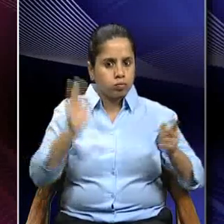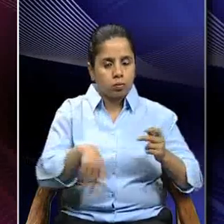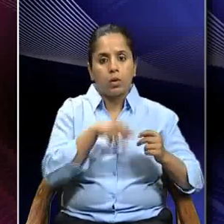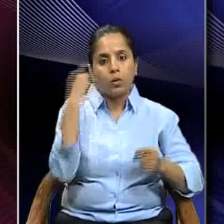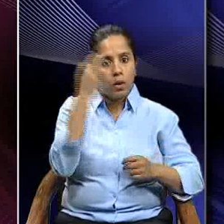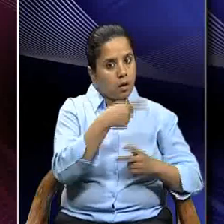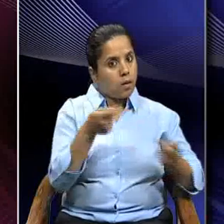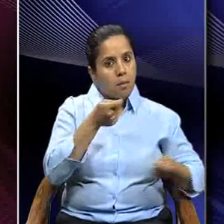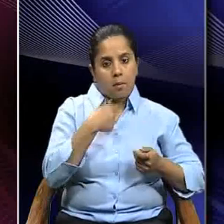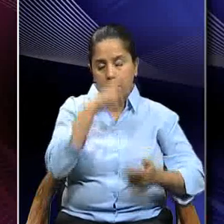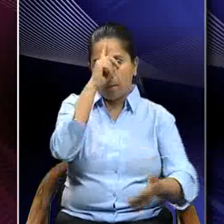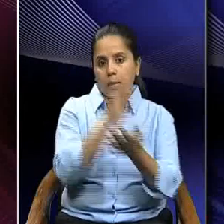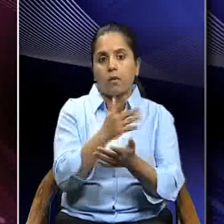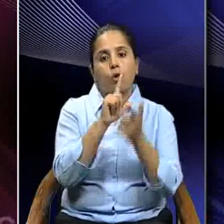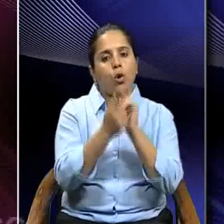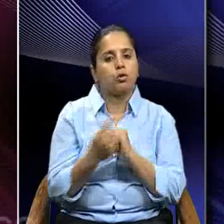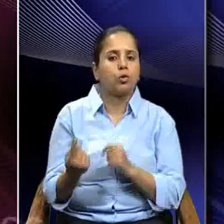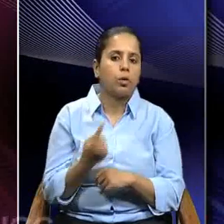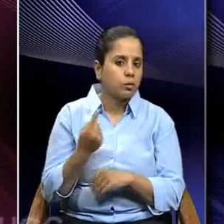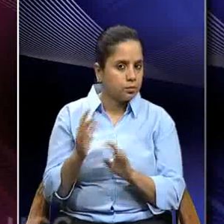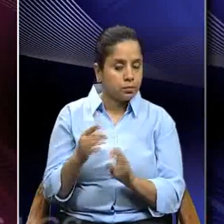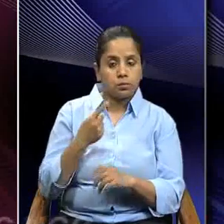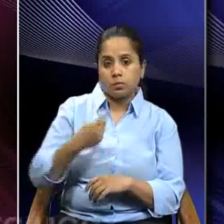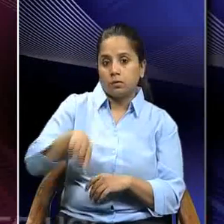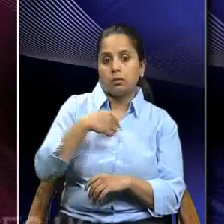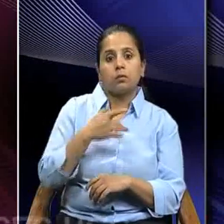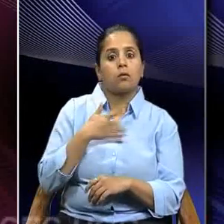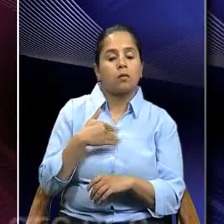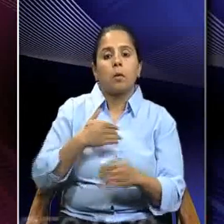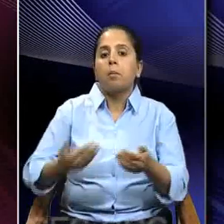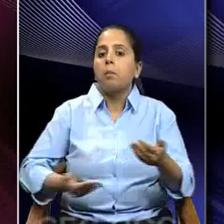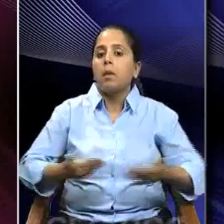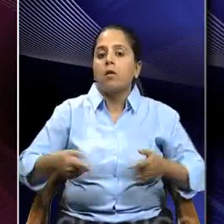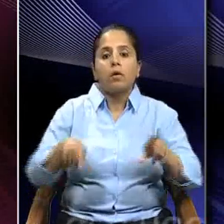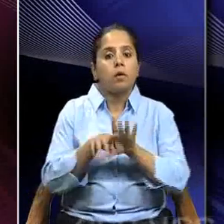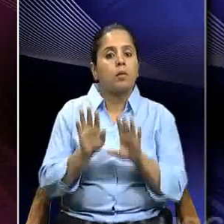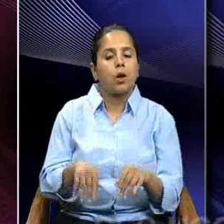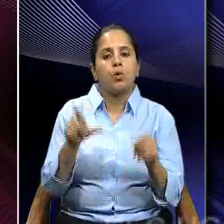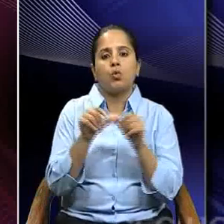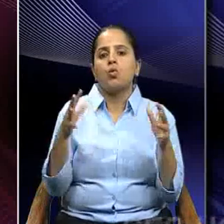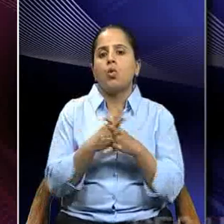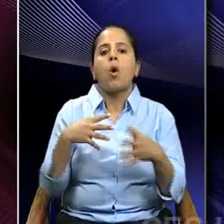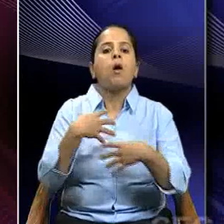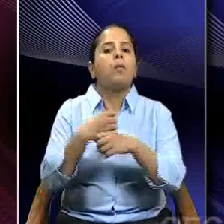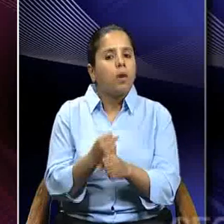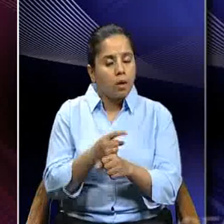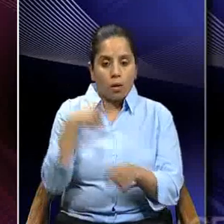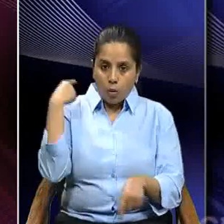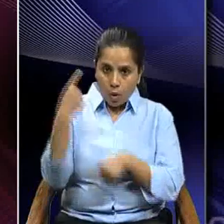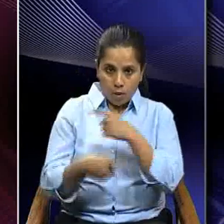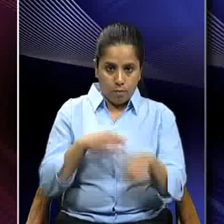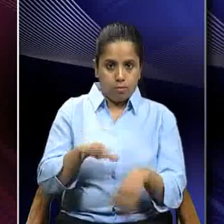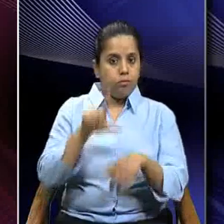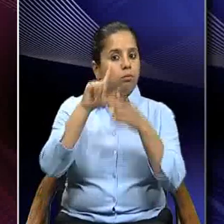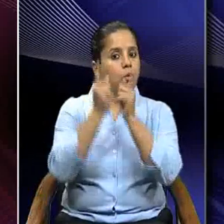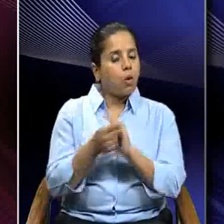there. We believe into the logic only. We feel that we behave like a lawmaker, that there is always a logic